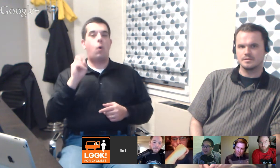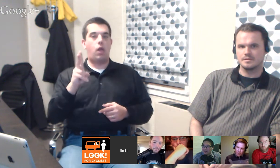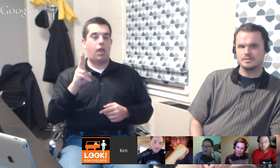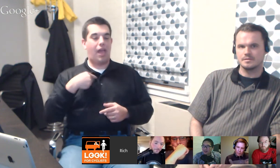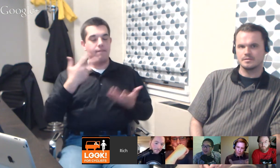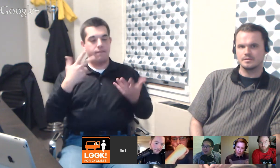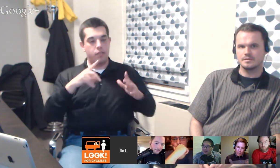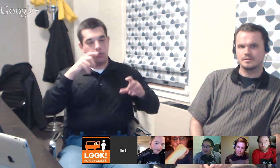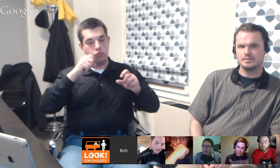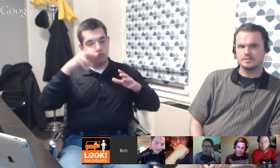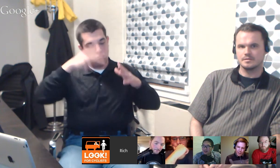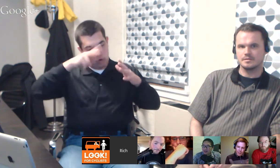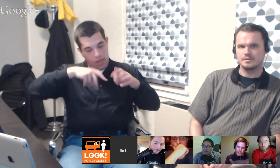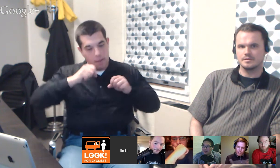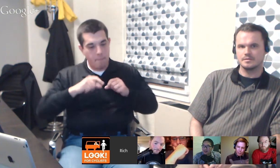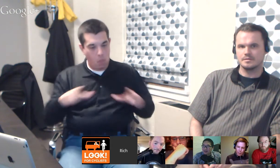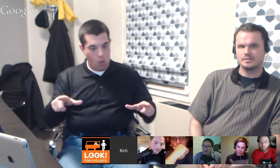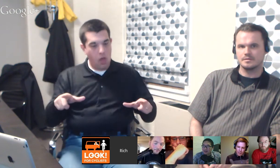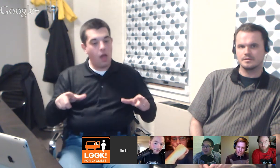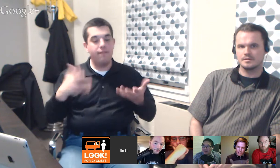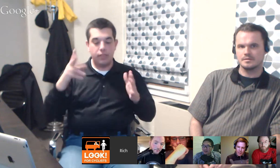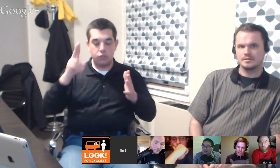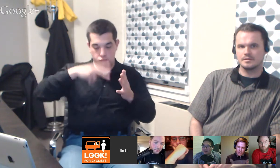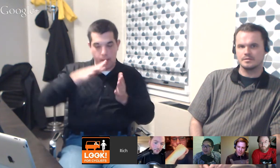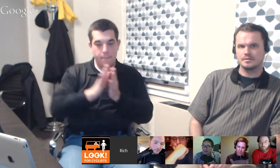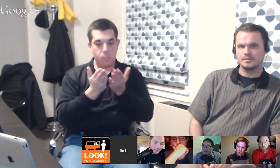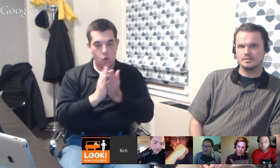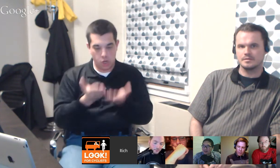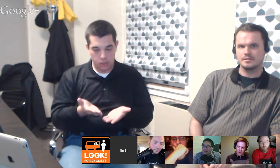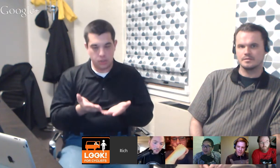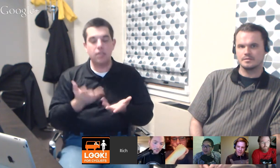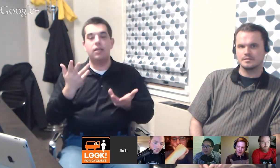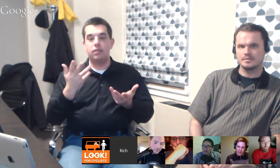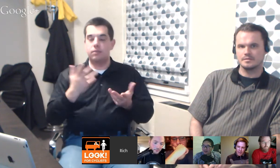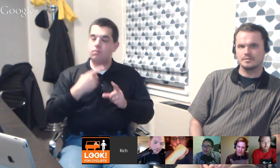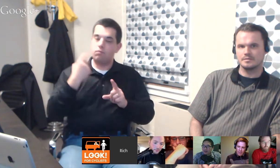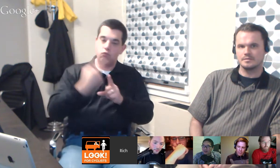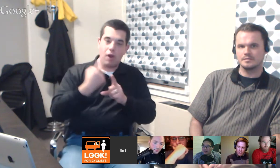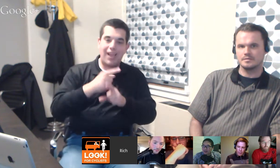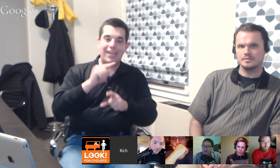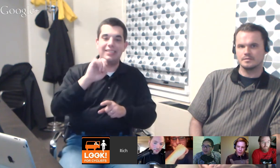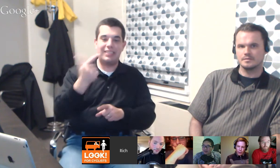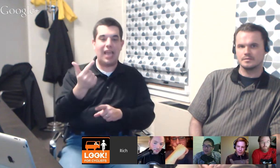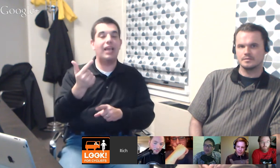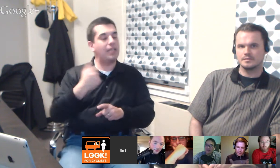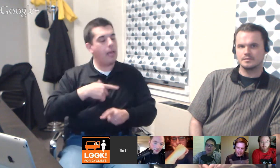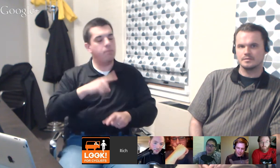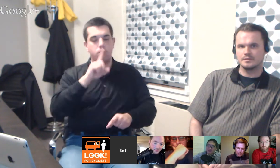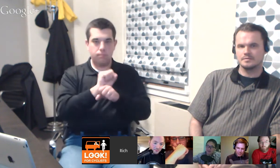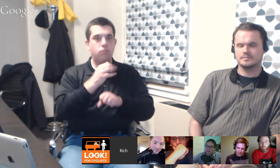read a couple blog posts. I've read some books on the subject. I've put in the right tags. I'm pretty darn